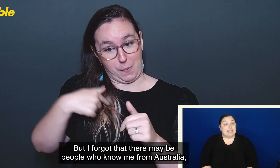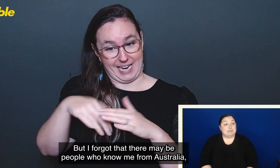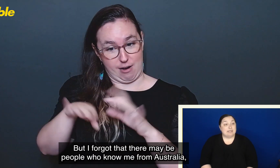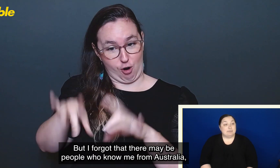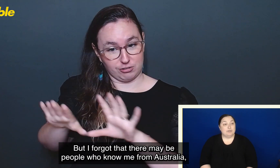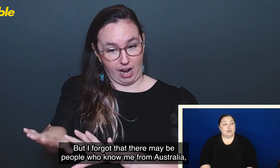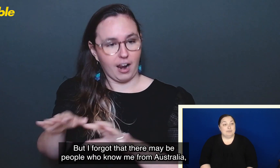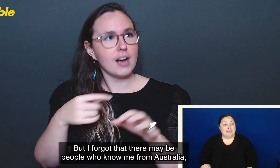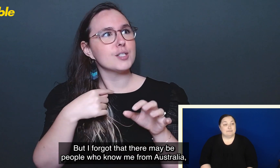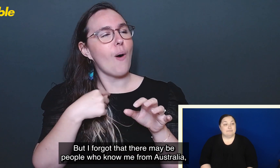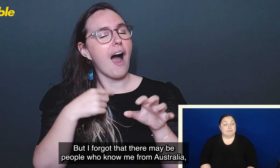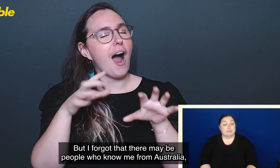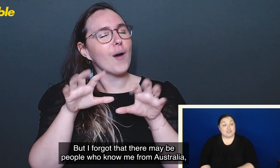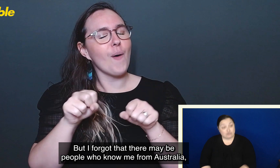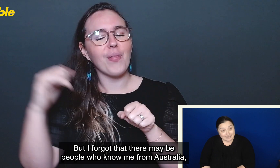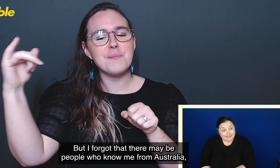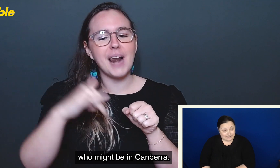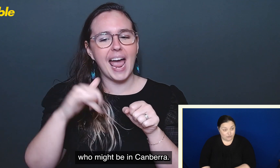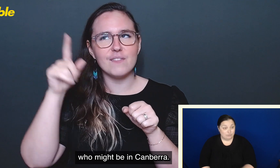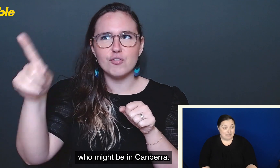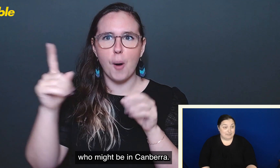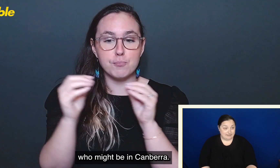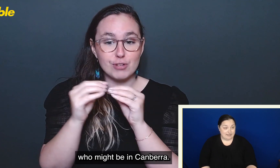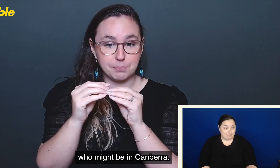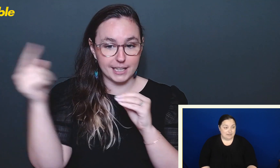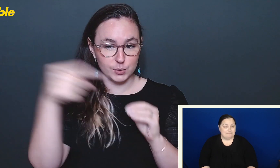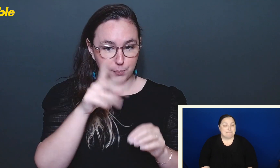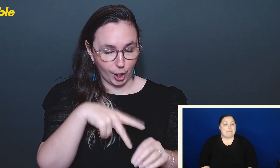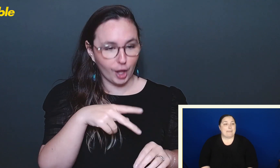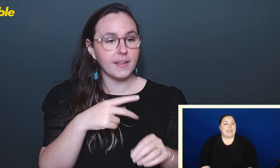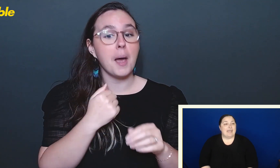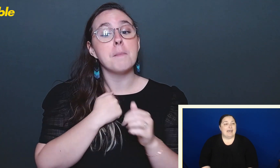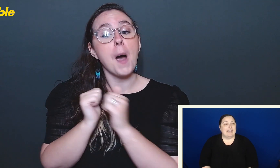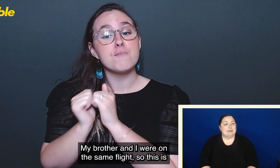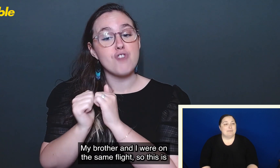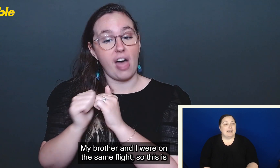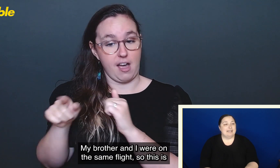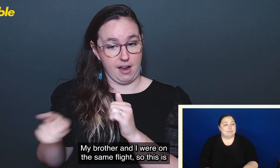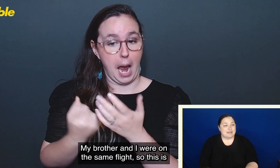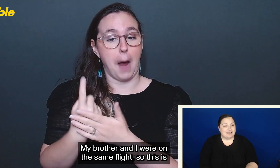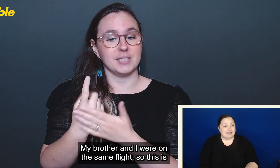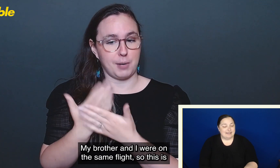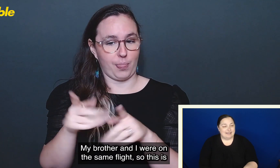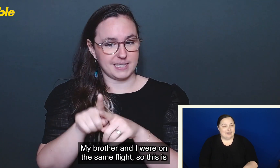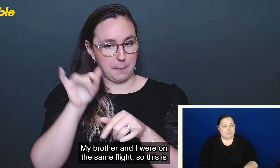may be people who know me from Australia who might be in Canberra. My brother and I were on the